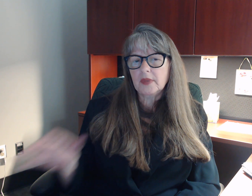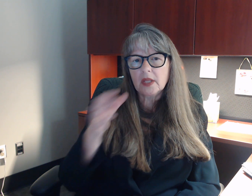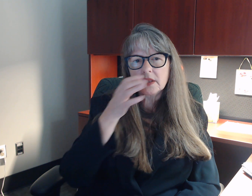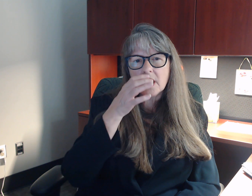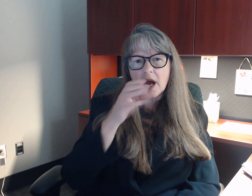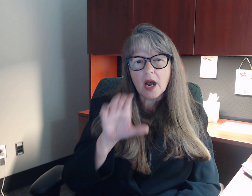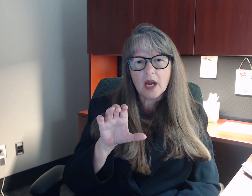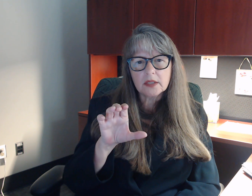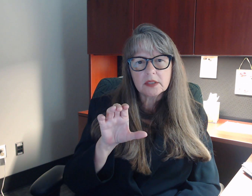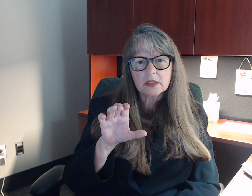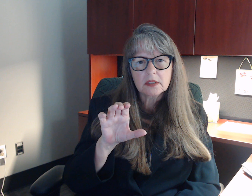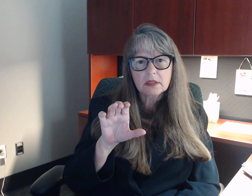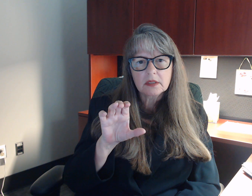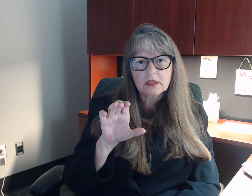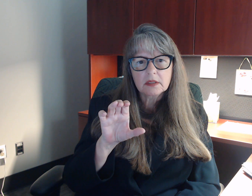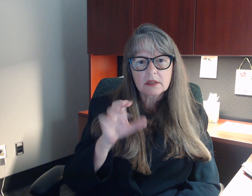The hot